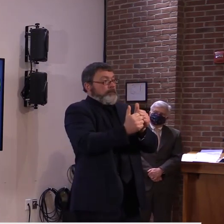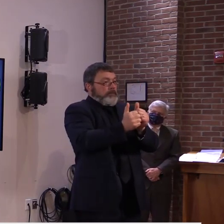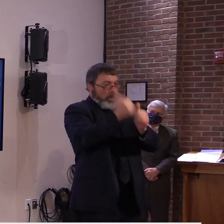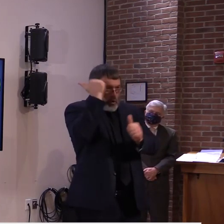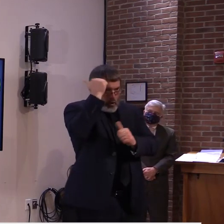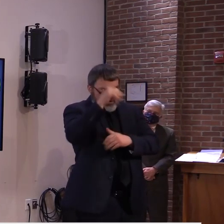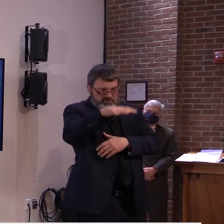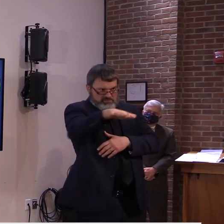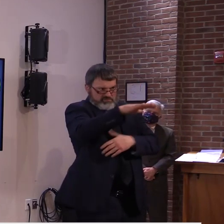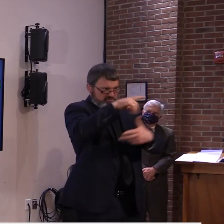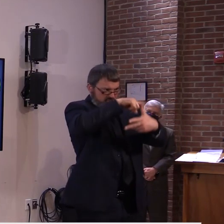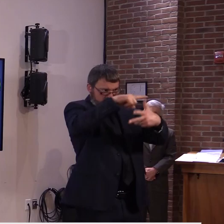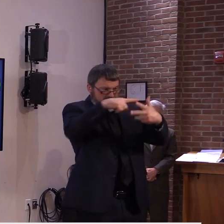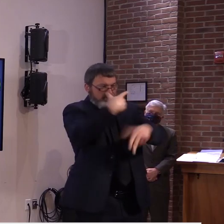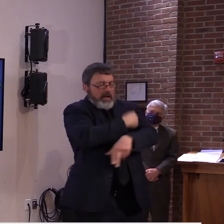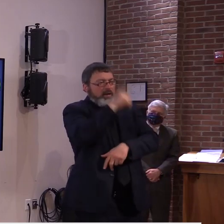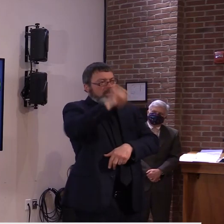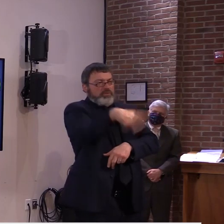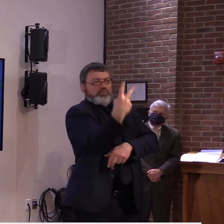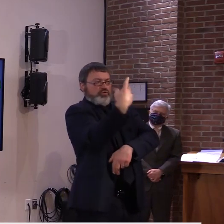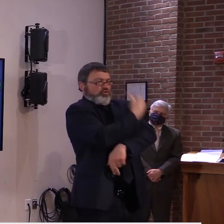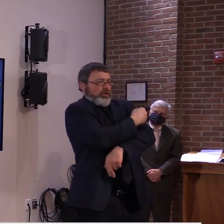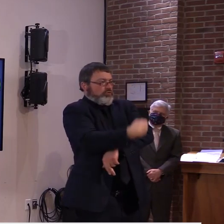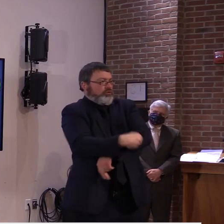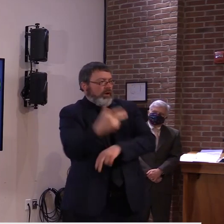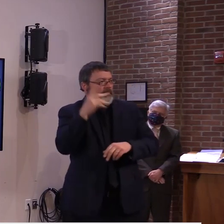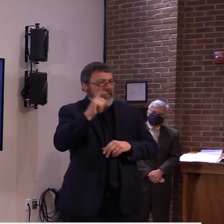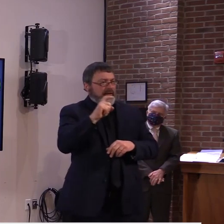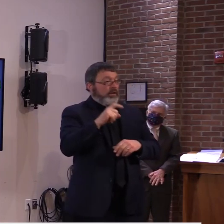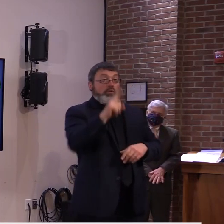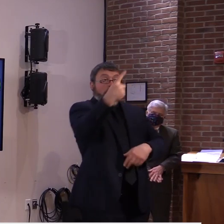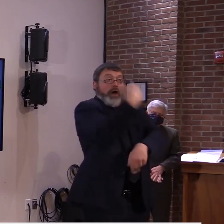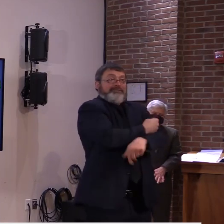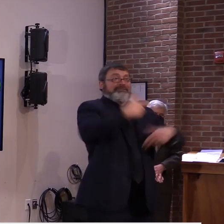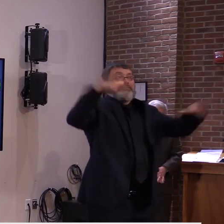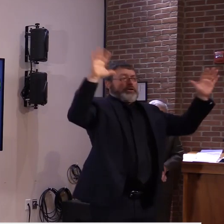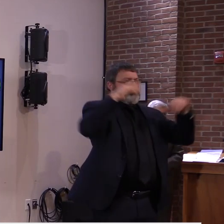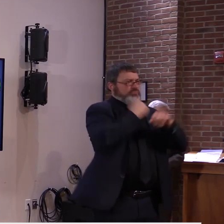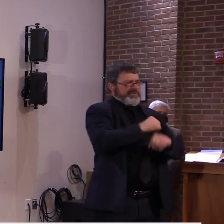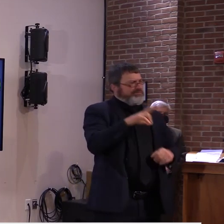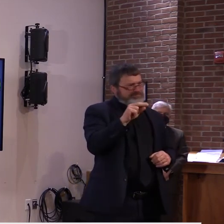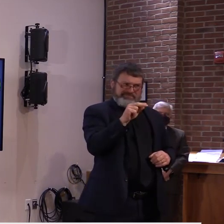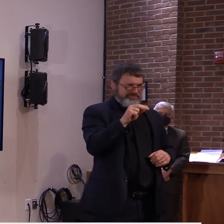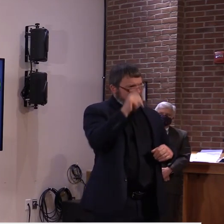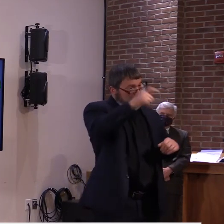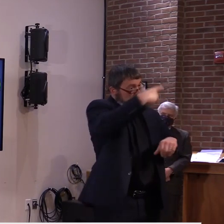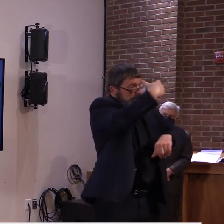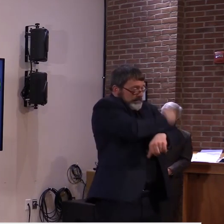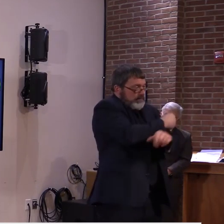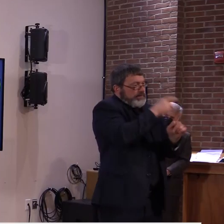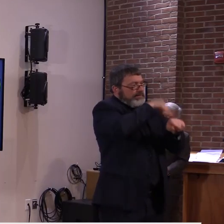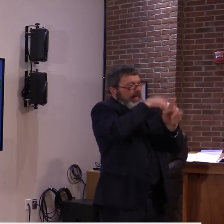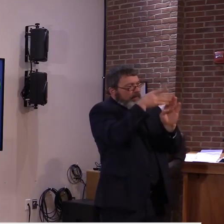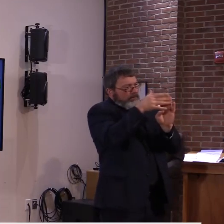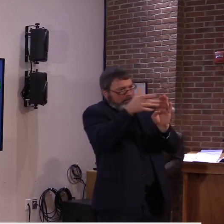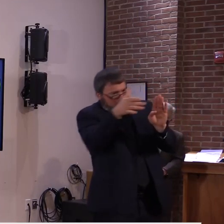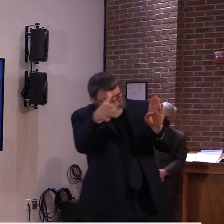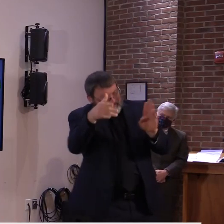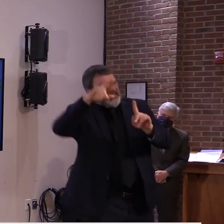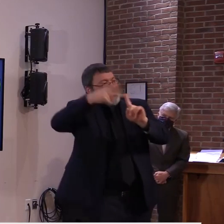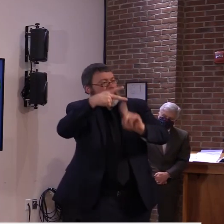So the real answer is it depends. First of all, how many doses they've gotten, and we'll assume since most